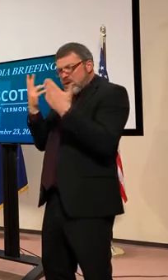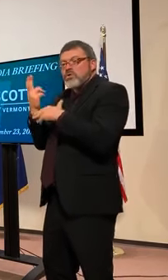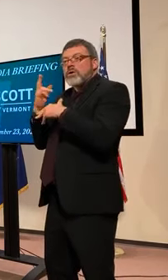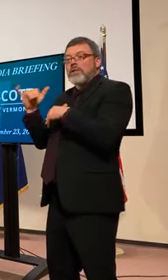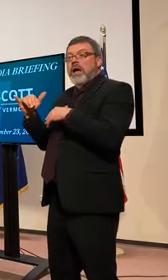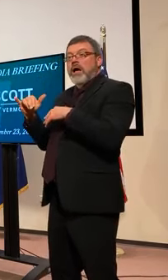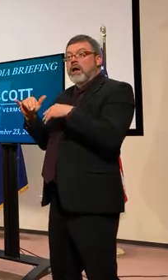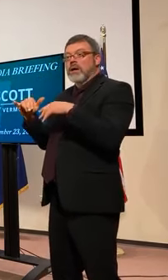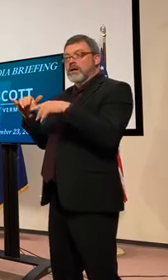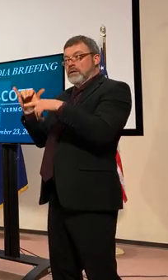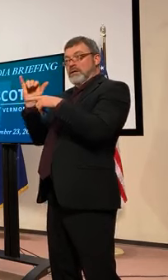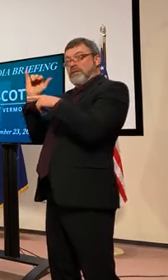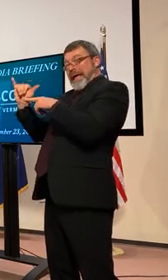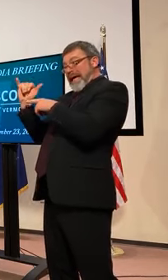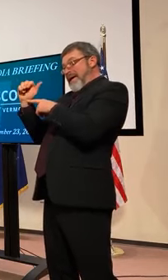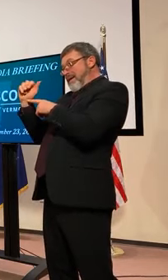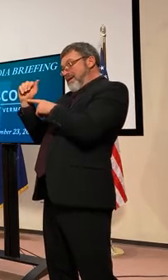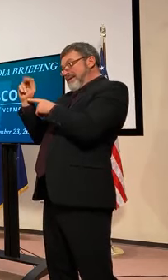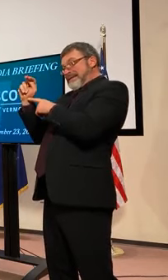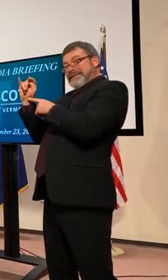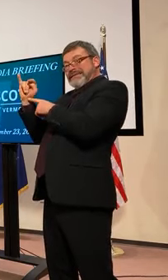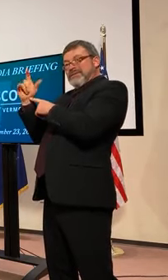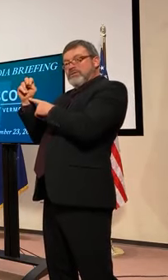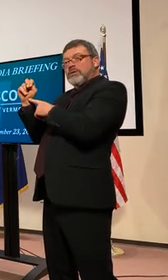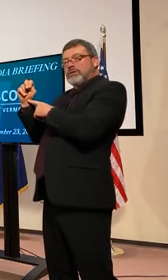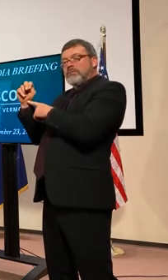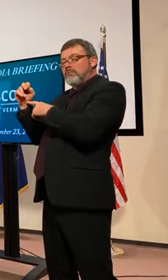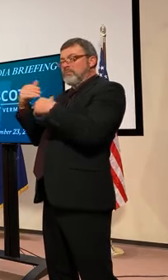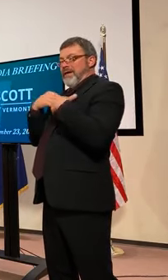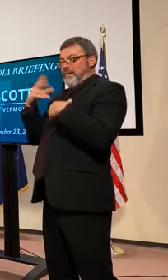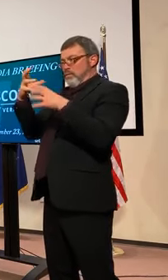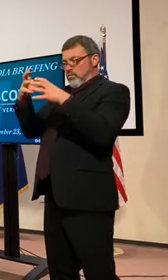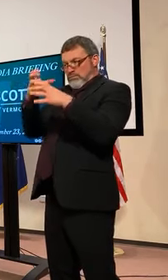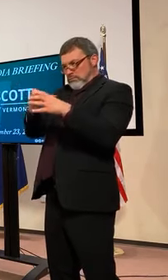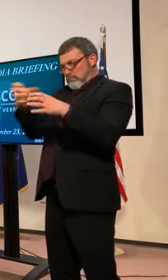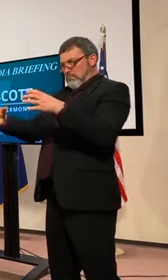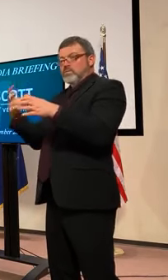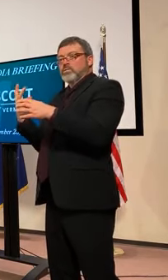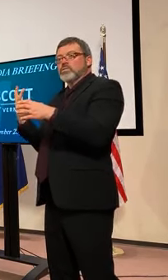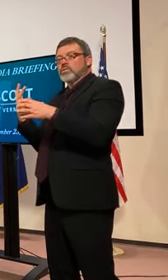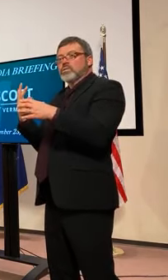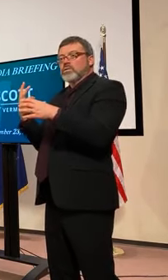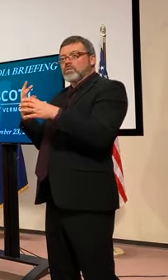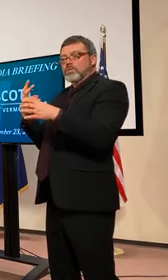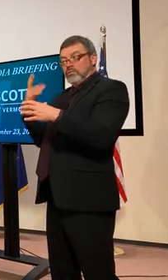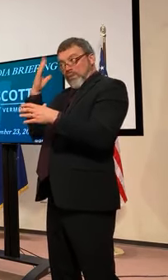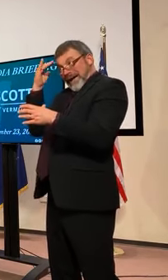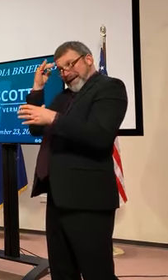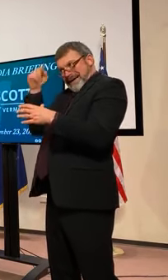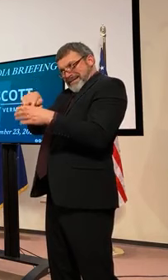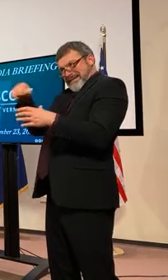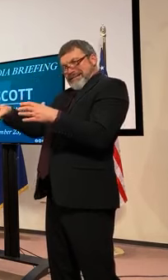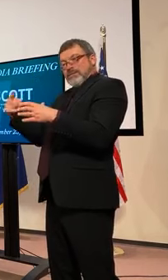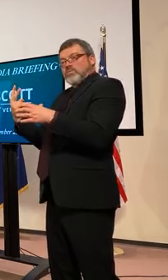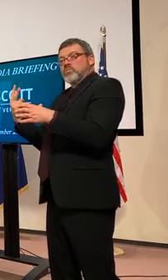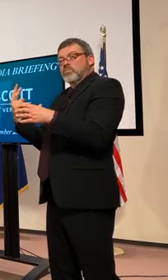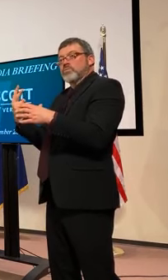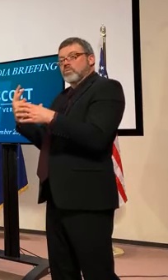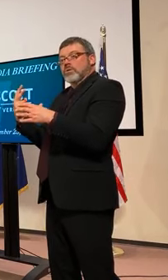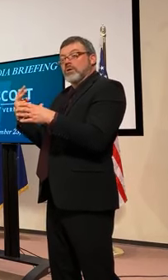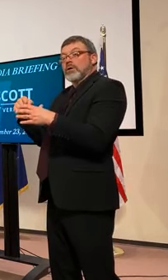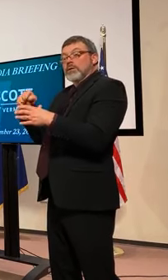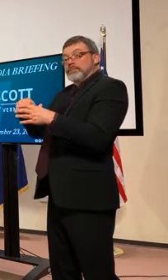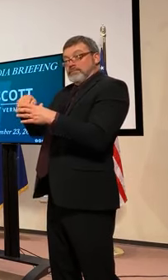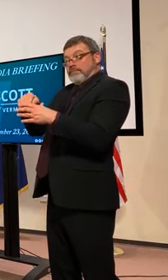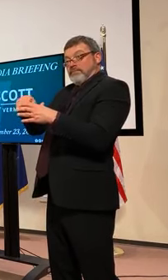So usually they come in a two-pack, and there's a good reason for that. While doing one and never